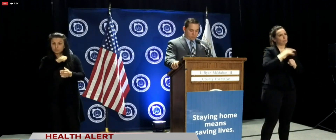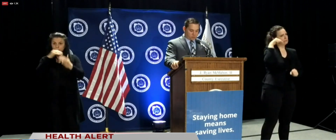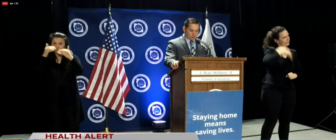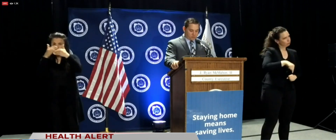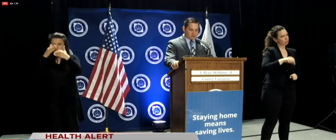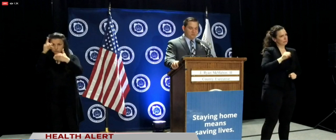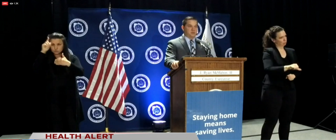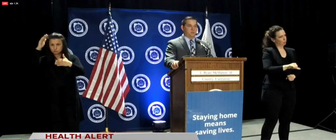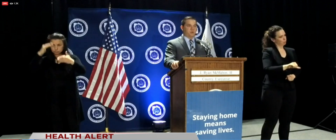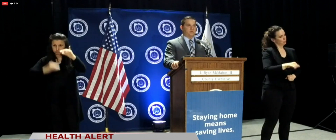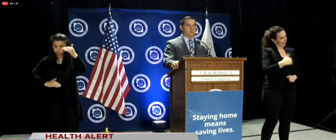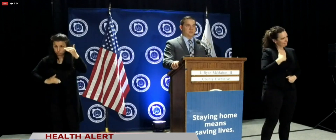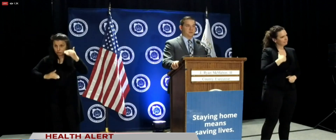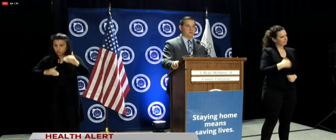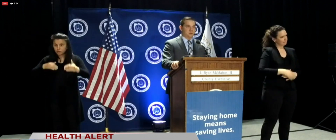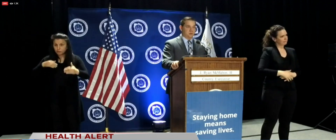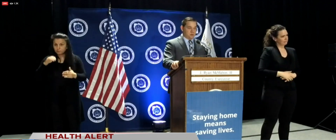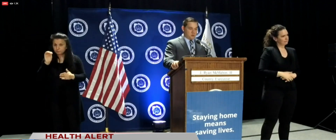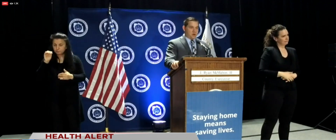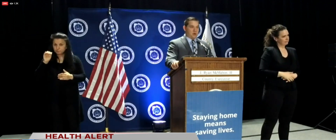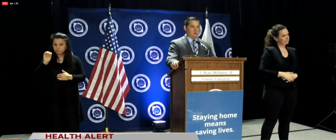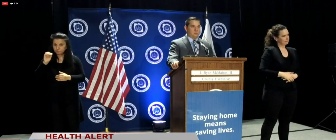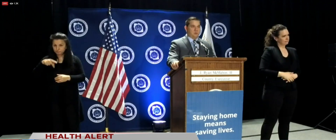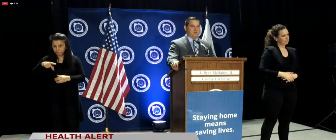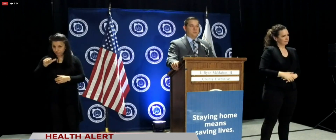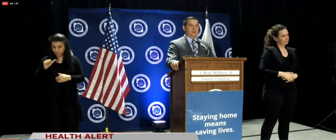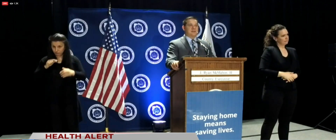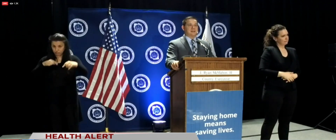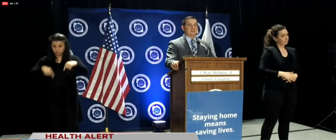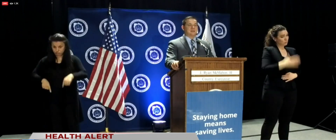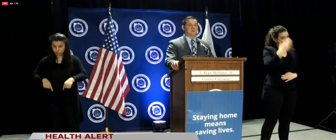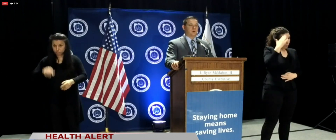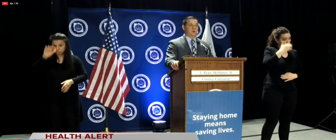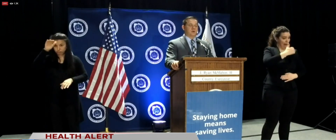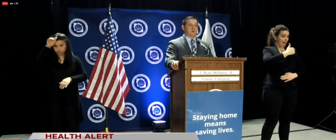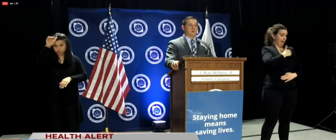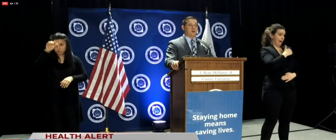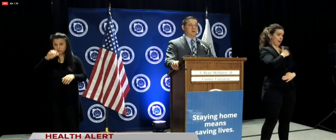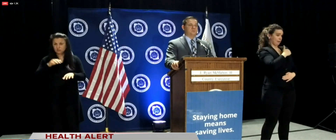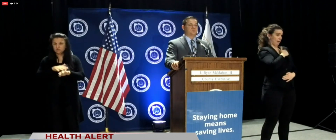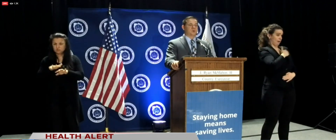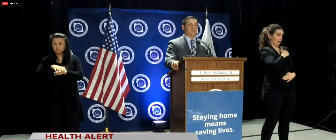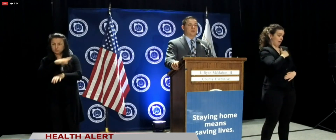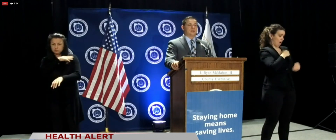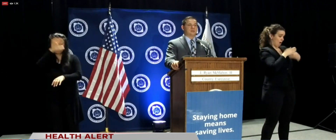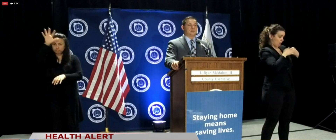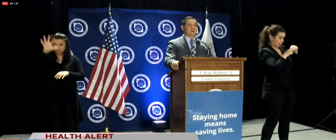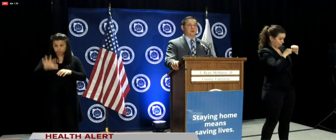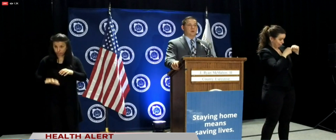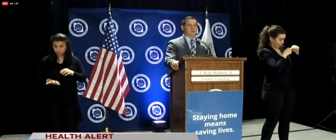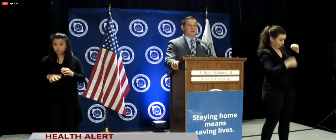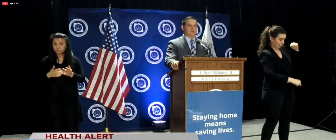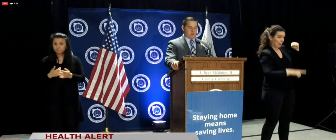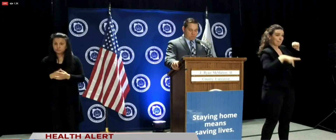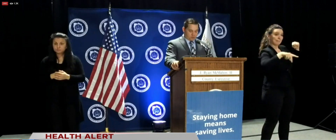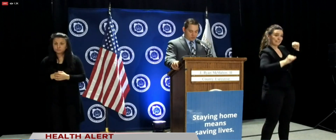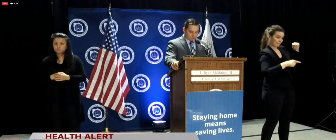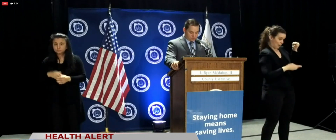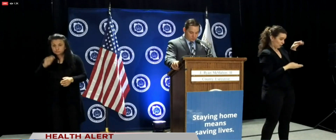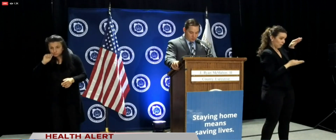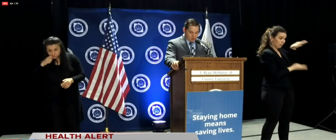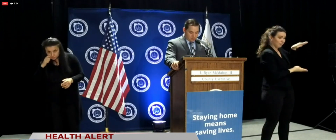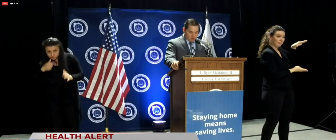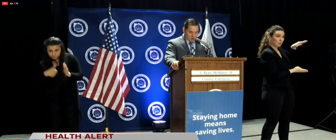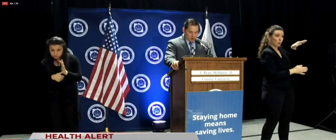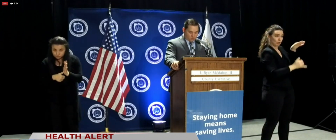border to the Pennsylvania border in the southern tier, whether it's been testing for COVID-19 or certainly our